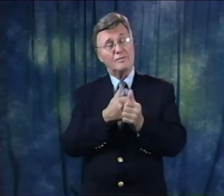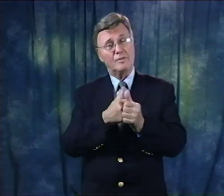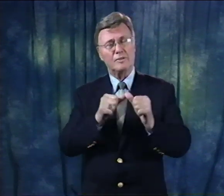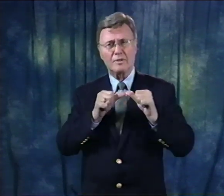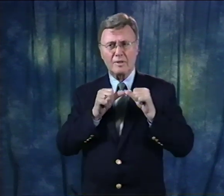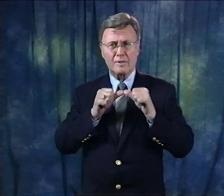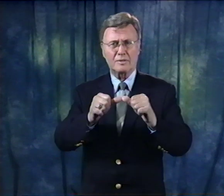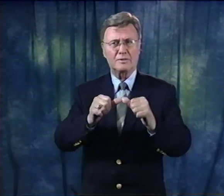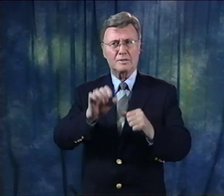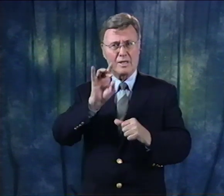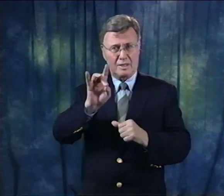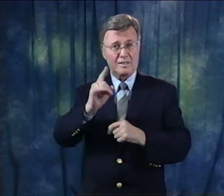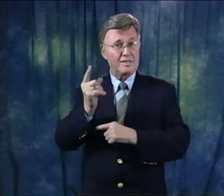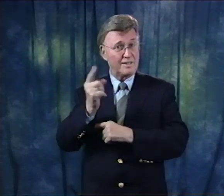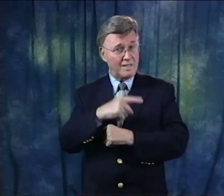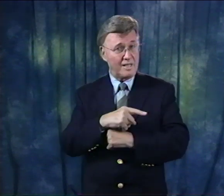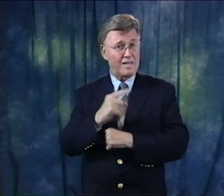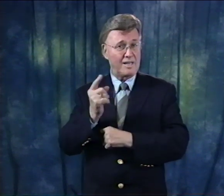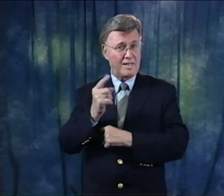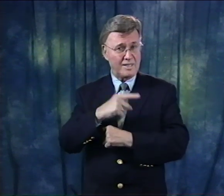Passover lasts for 8 days.